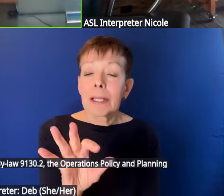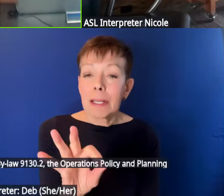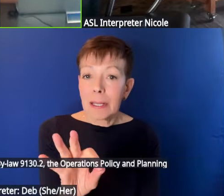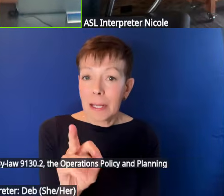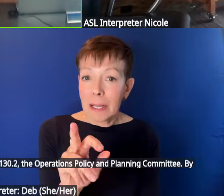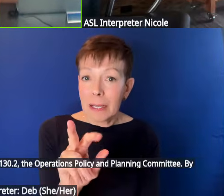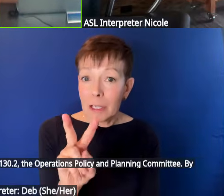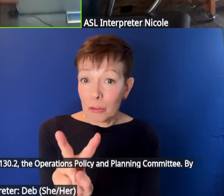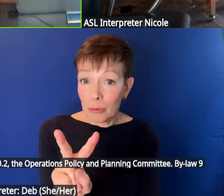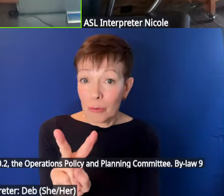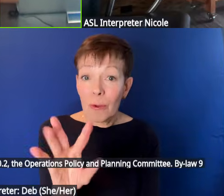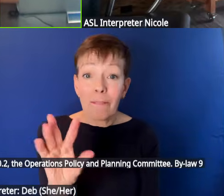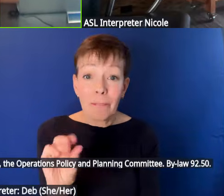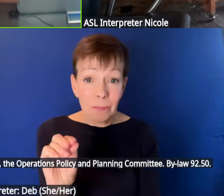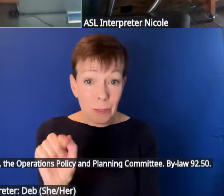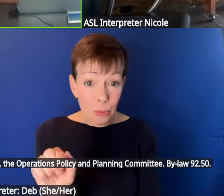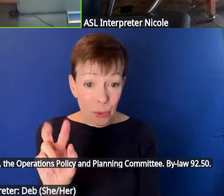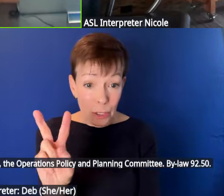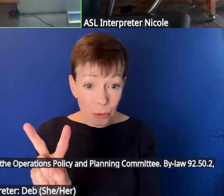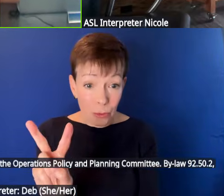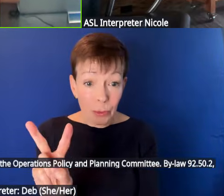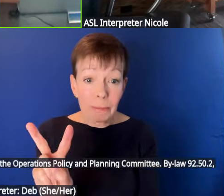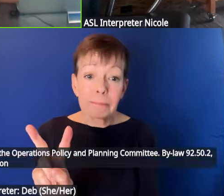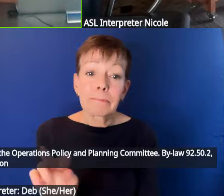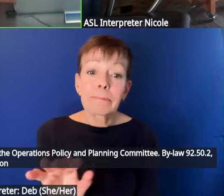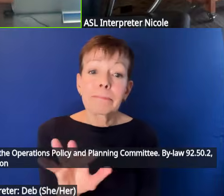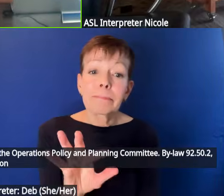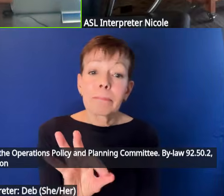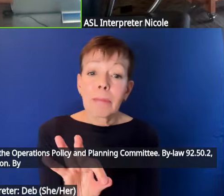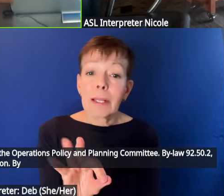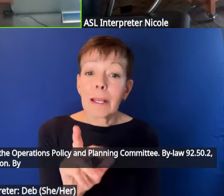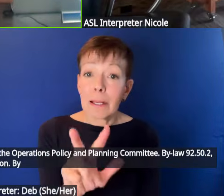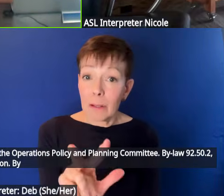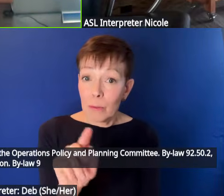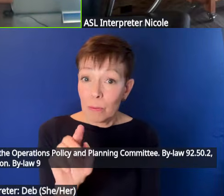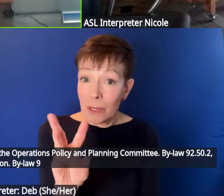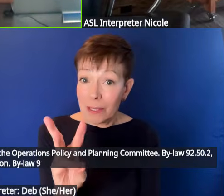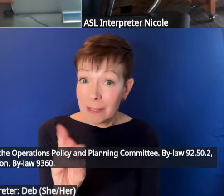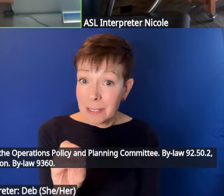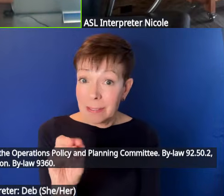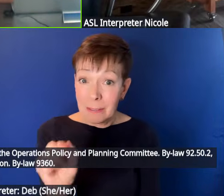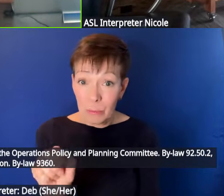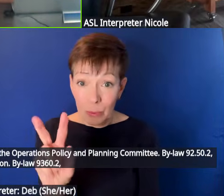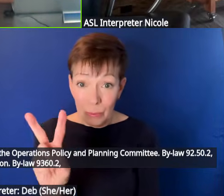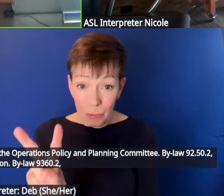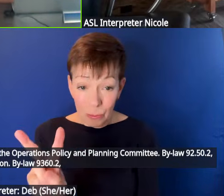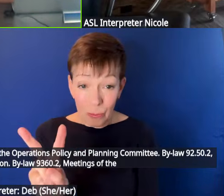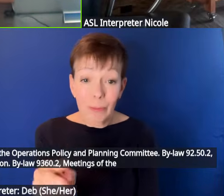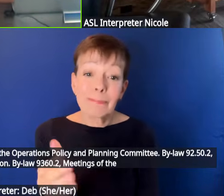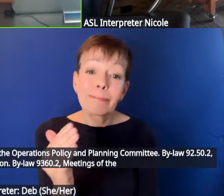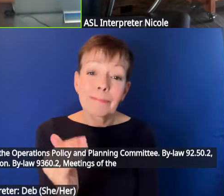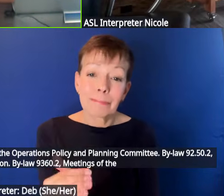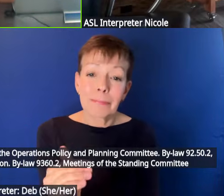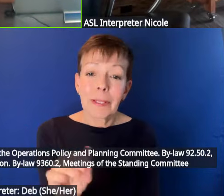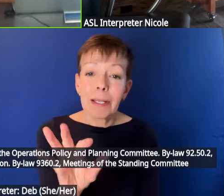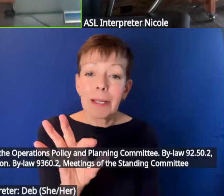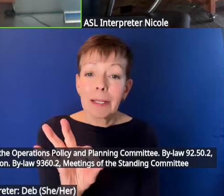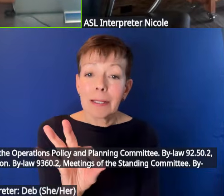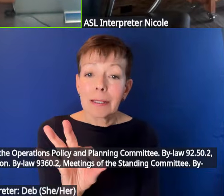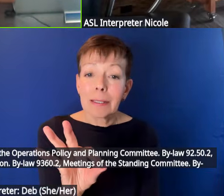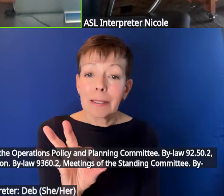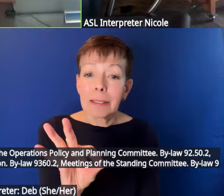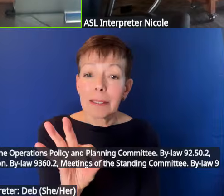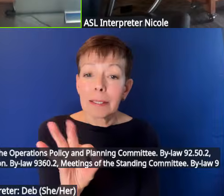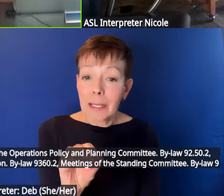Bylaw 9250.2, notices of motion. Bylaw 9360.2, meetings of the Standing Committee. Bylaw